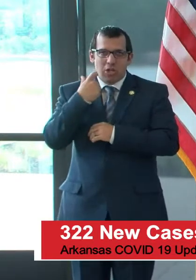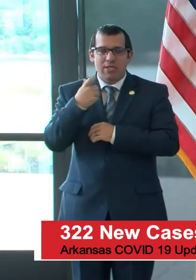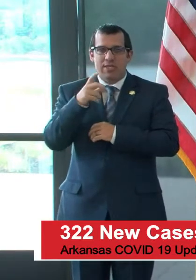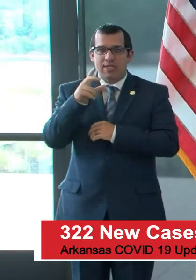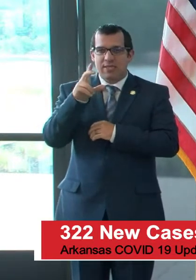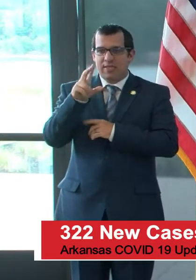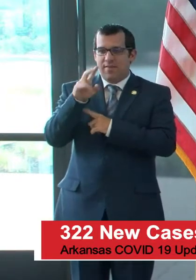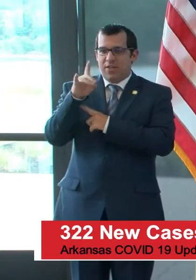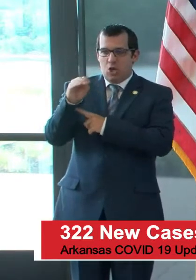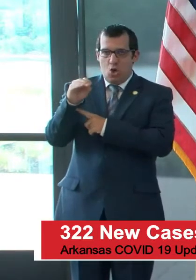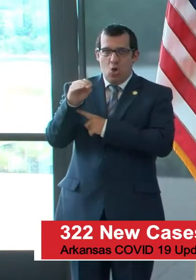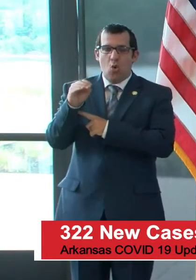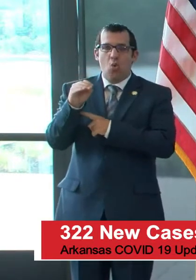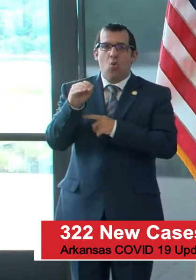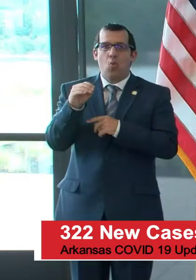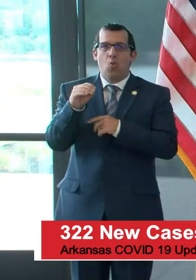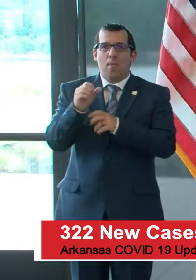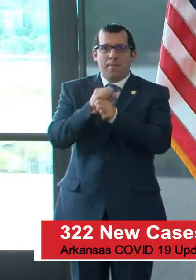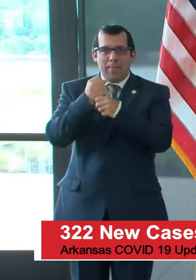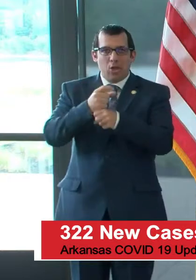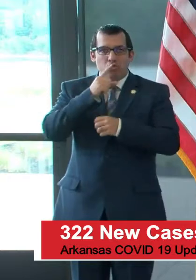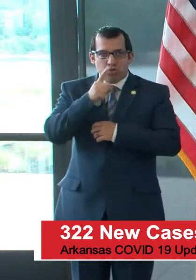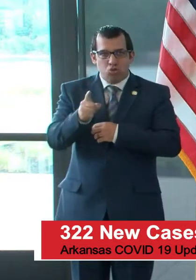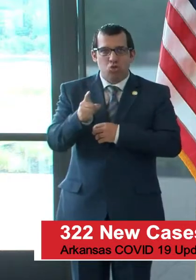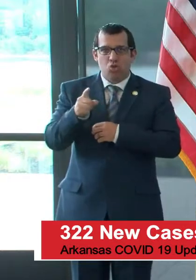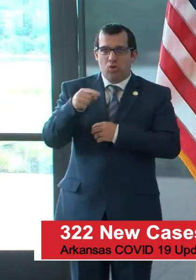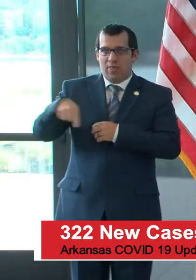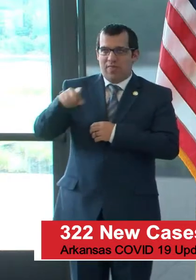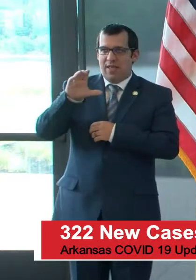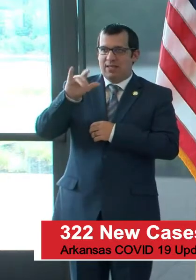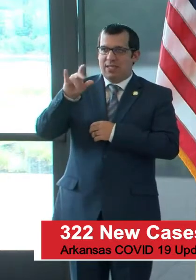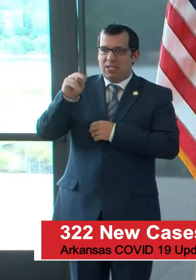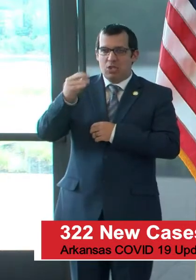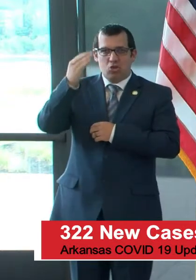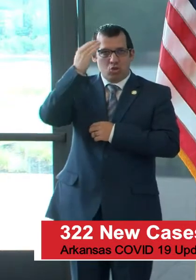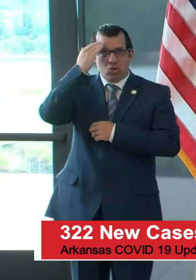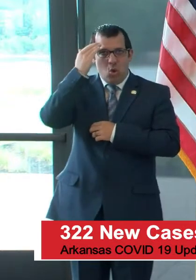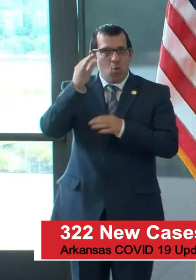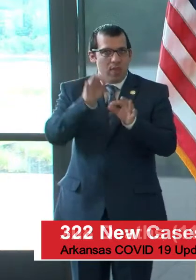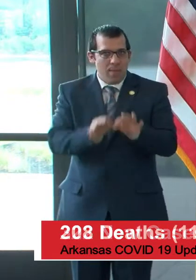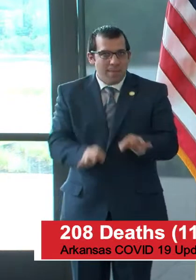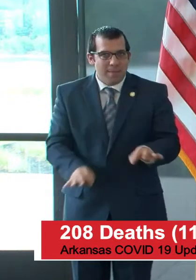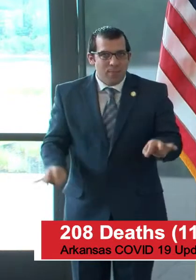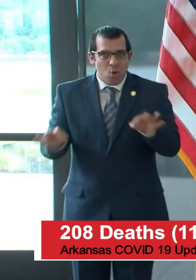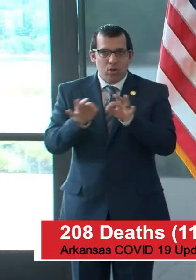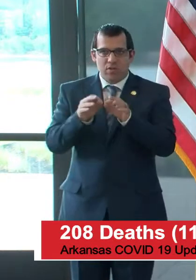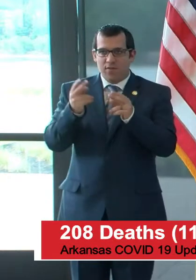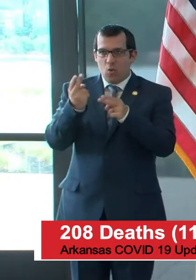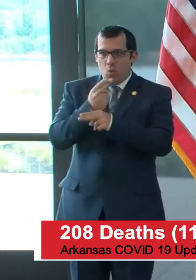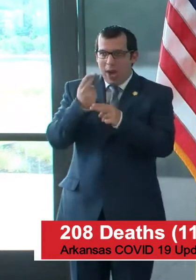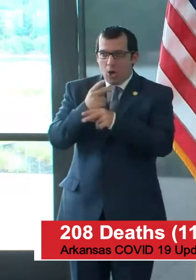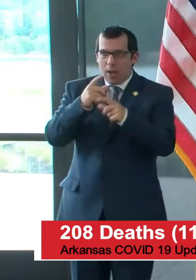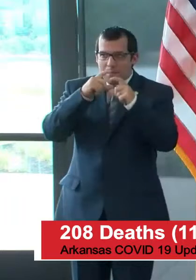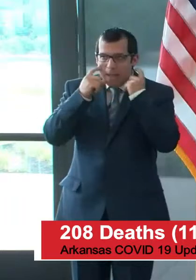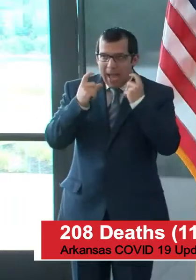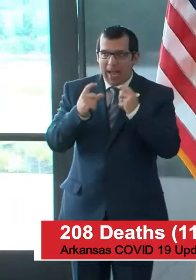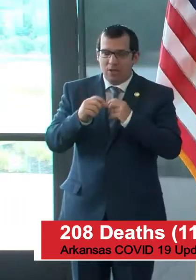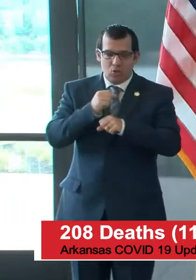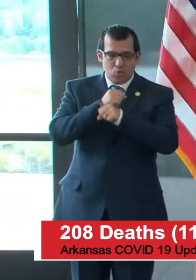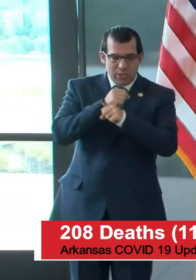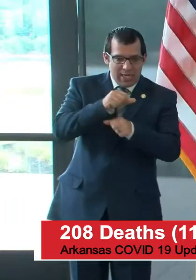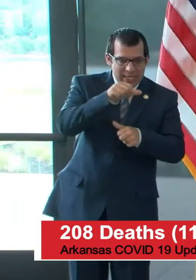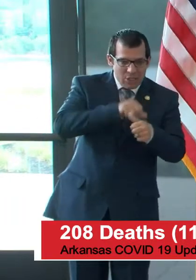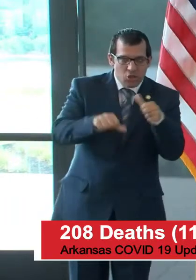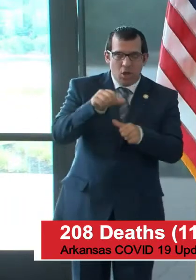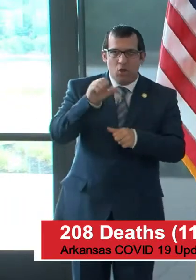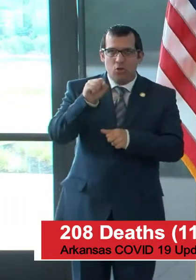a video on making sure that the citizens know the importance of wearing a mask, protecting each other,